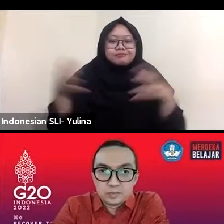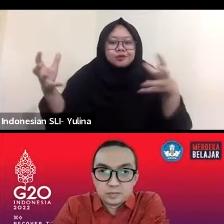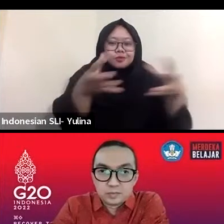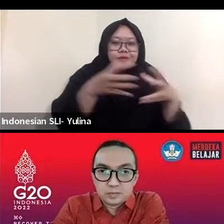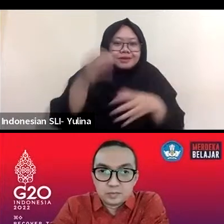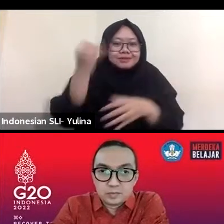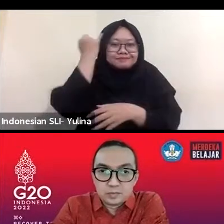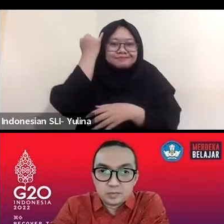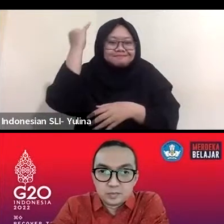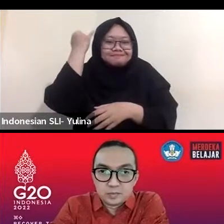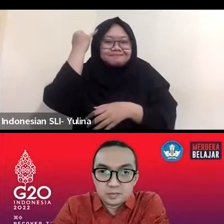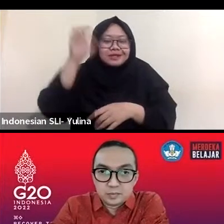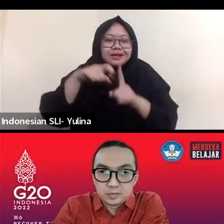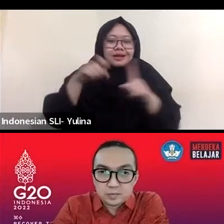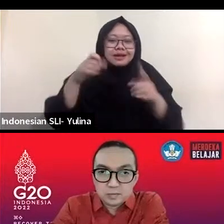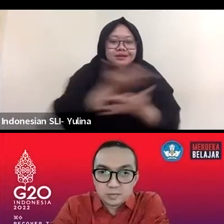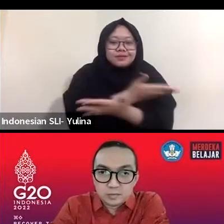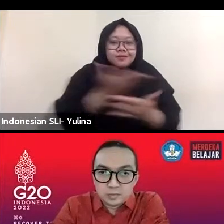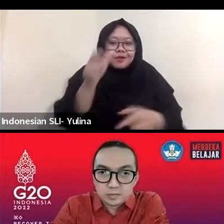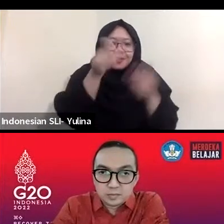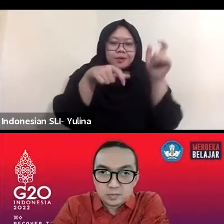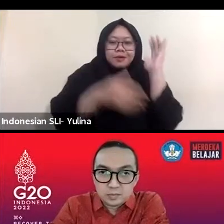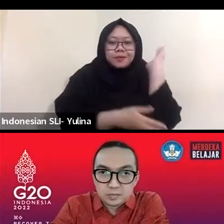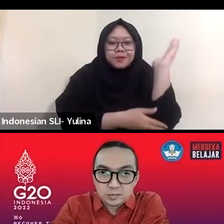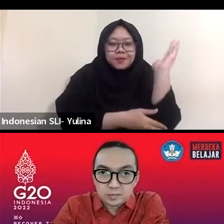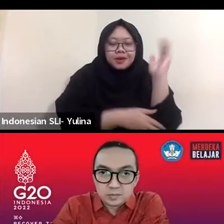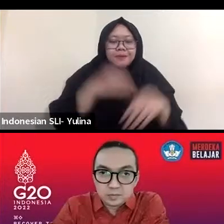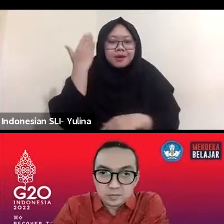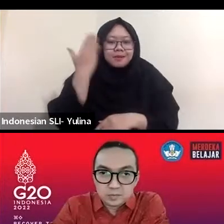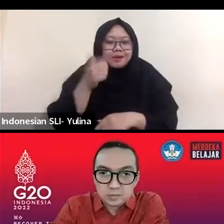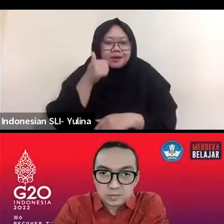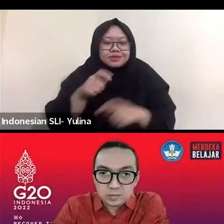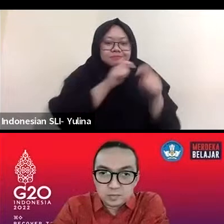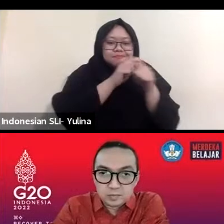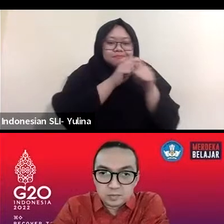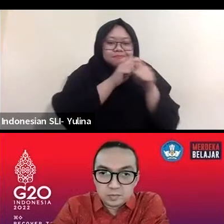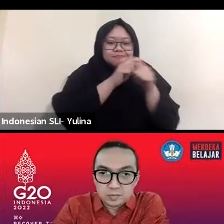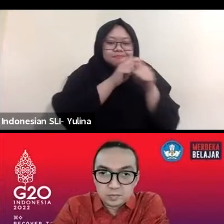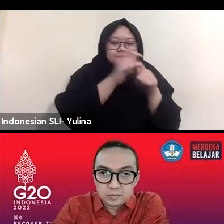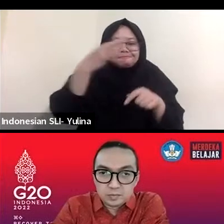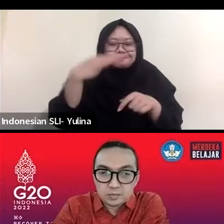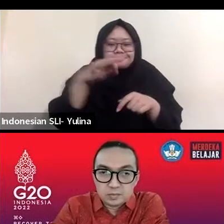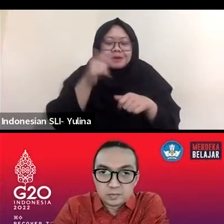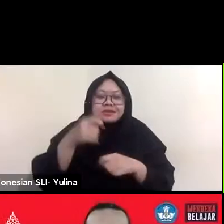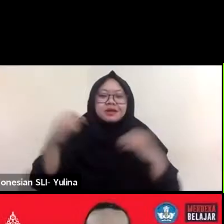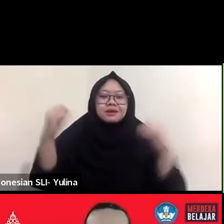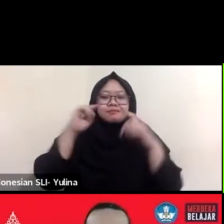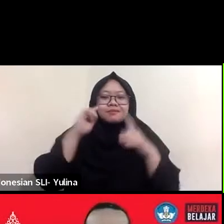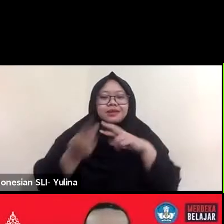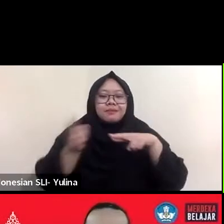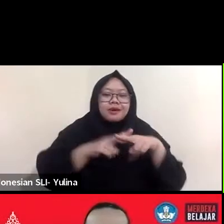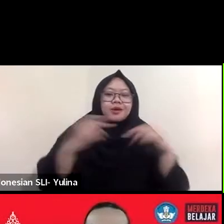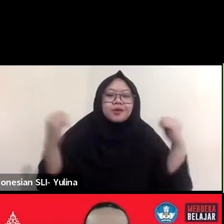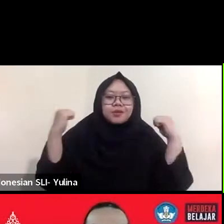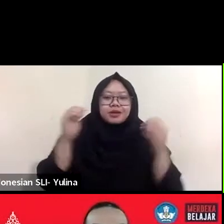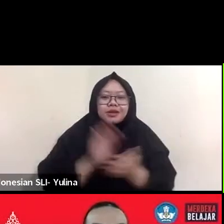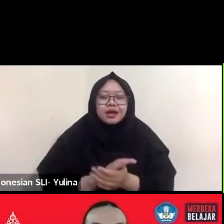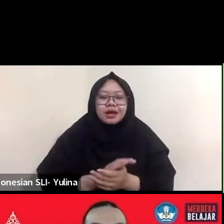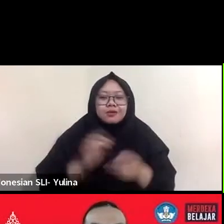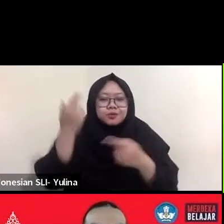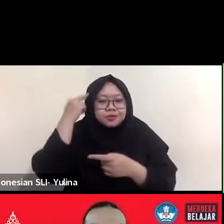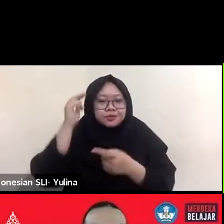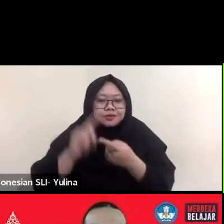all the experts here on how we can recover together, recover stronger. For those of you who are joining on Zoom, I humbly request you